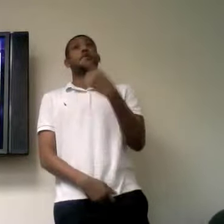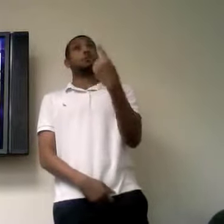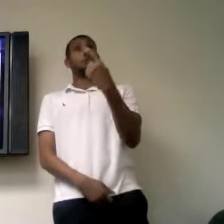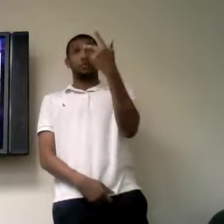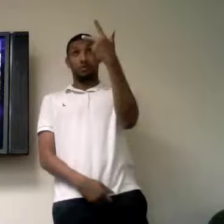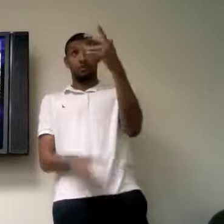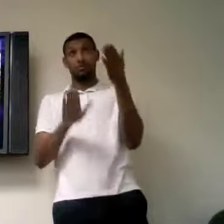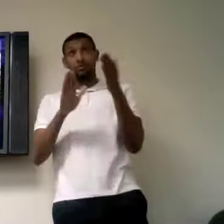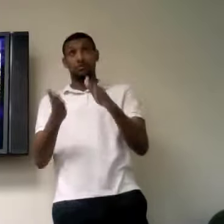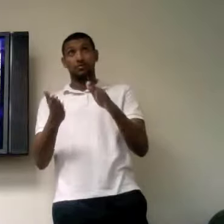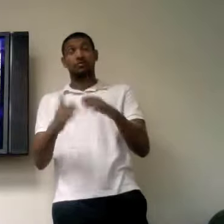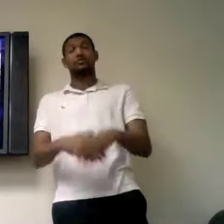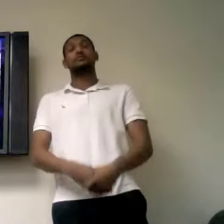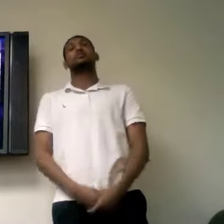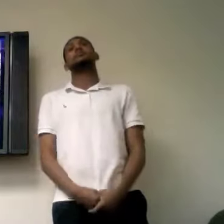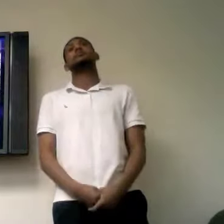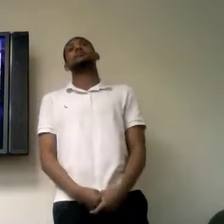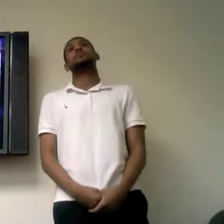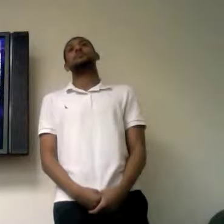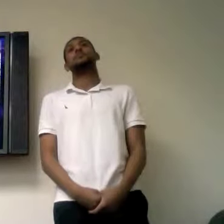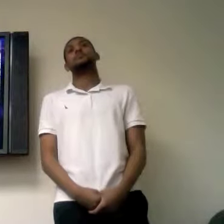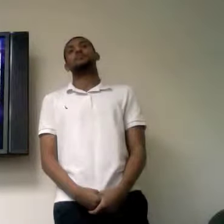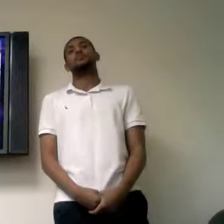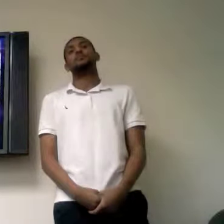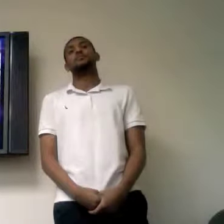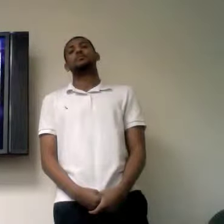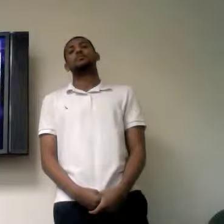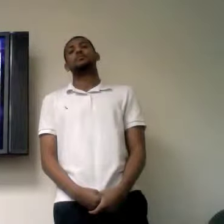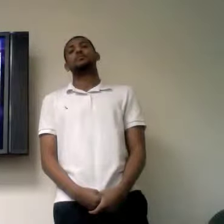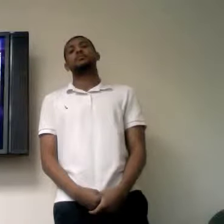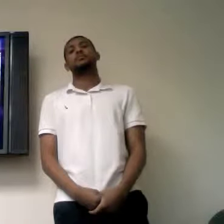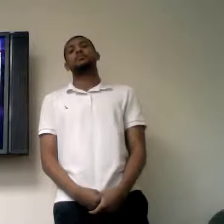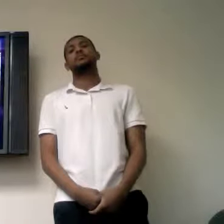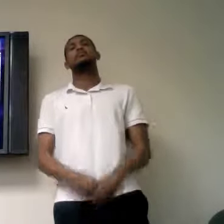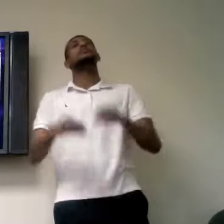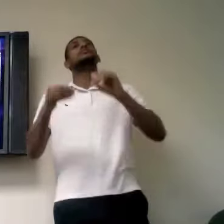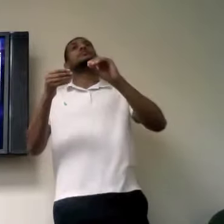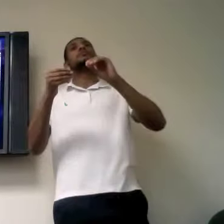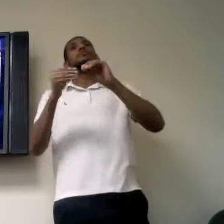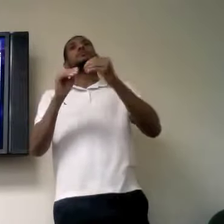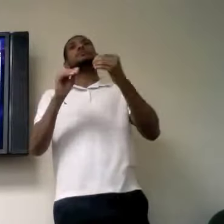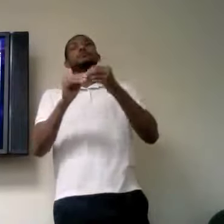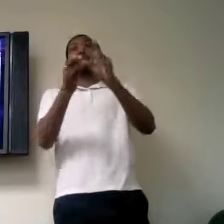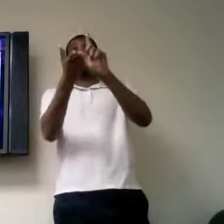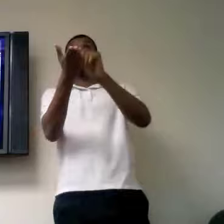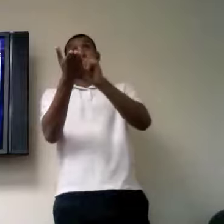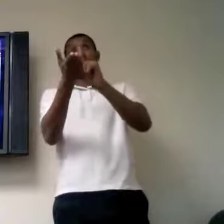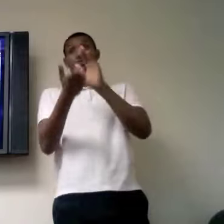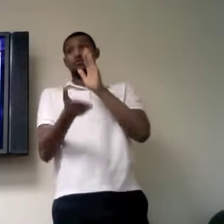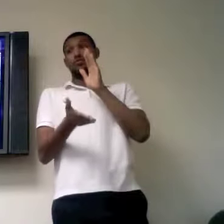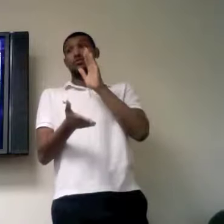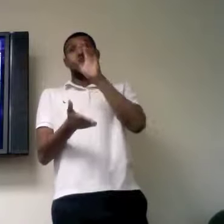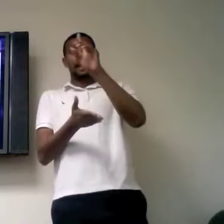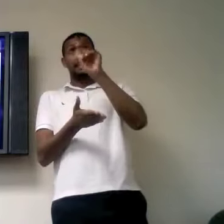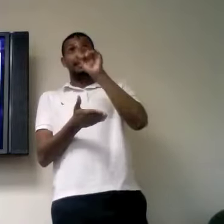3 deaths from all causes, a figure, in fact, printed in Danforth's own Argus.